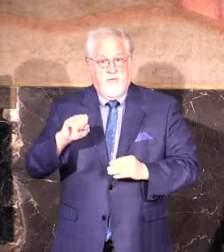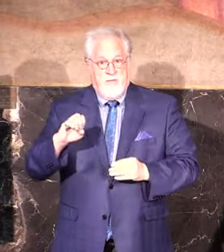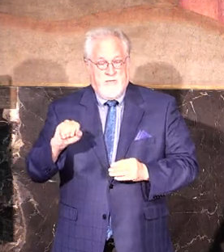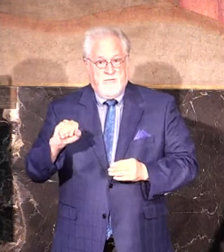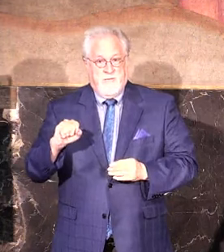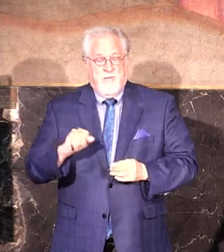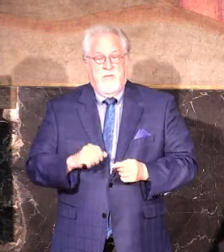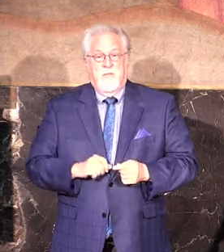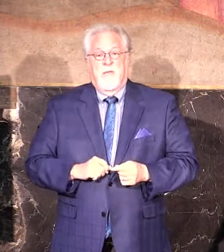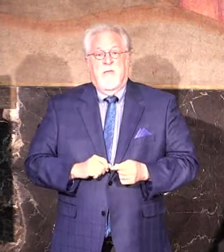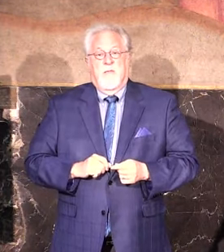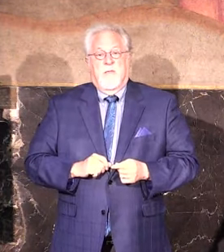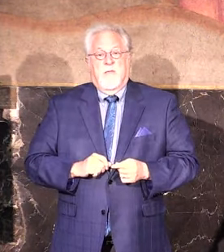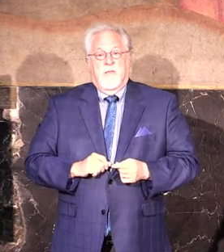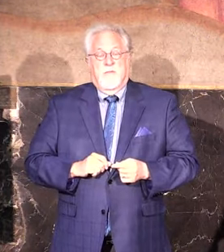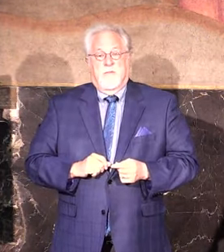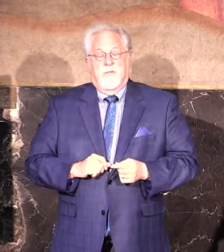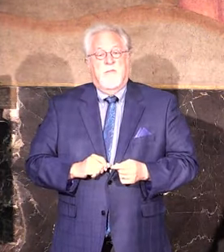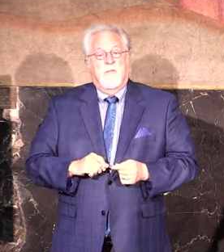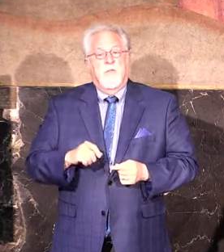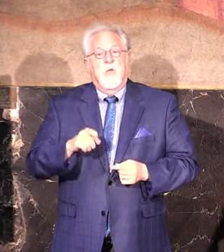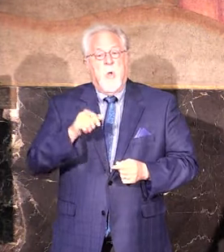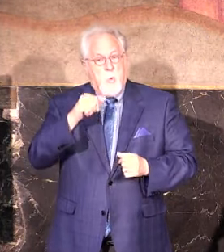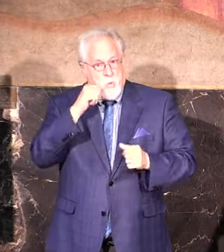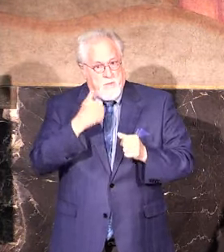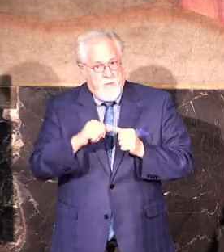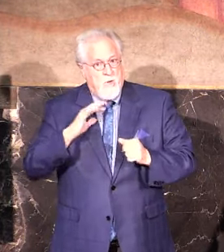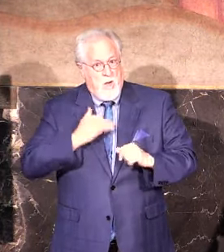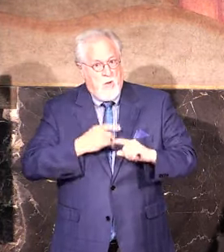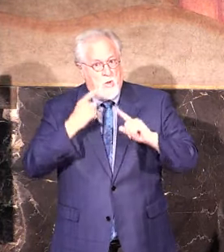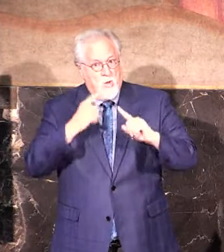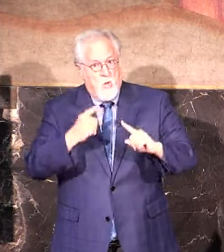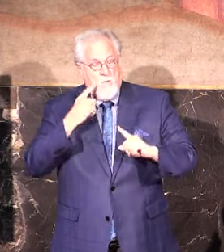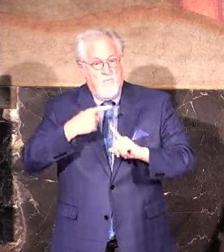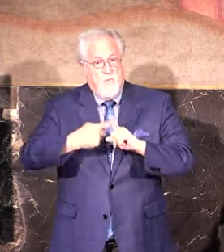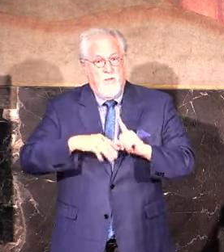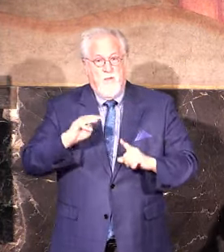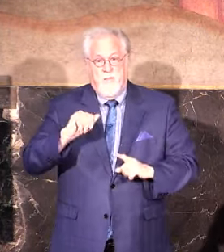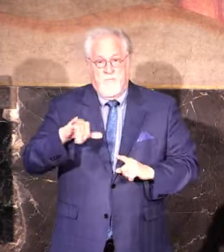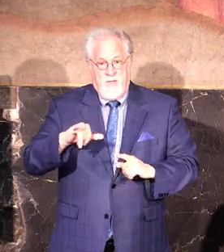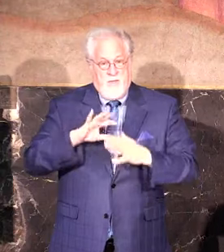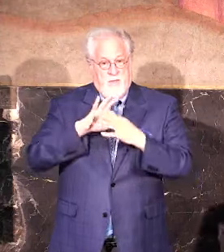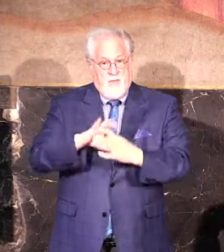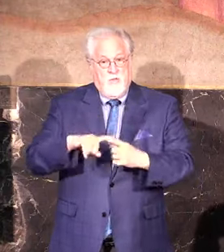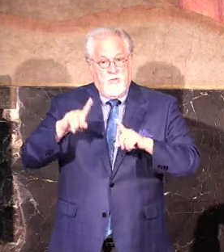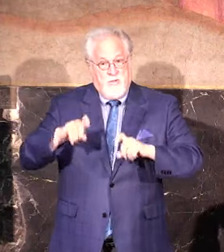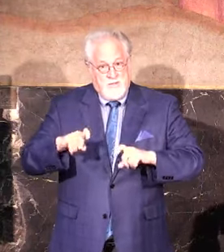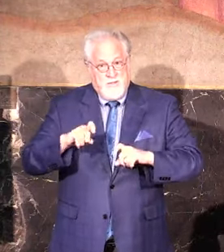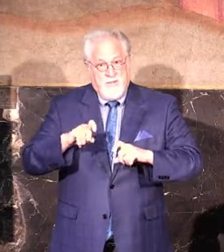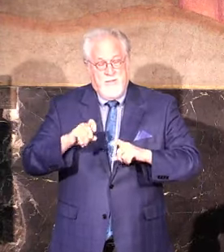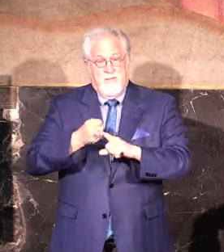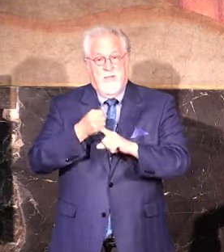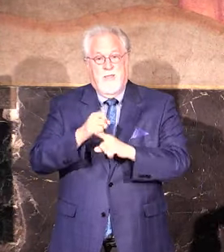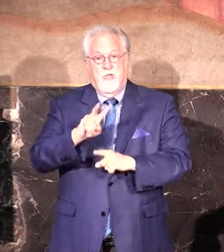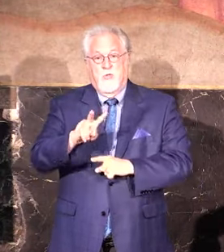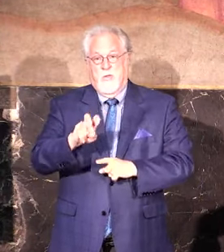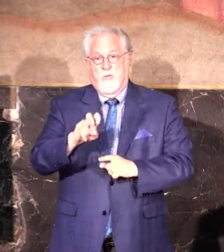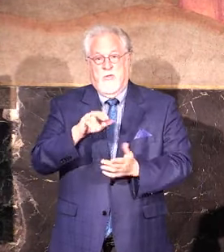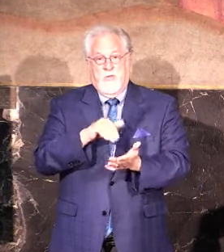down. As you will remember, our goal for the month of May with respect to testing was to reach